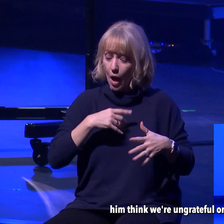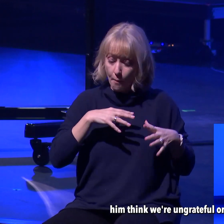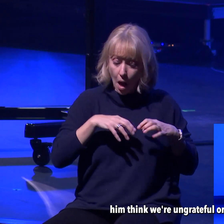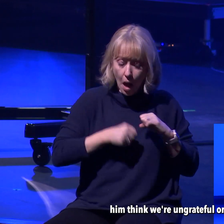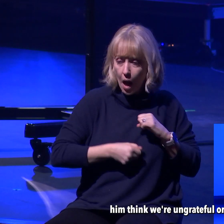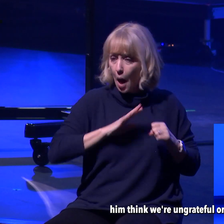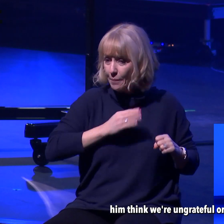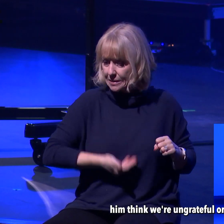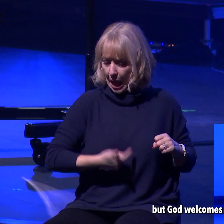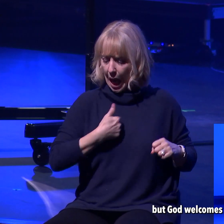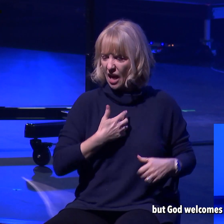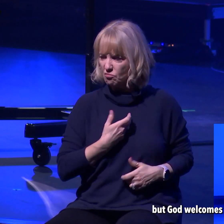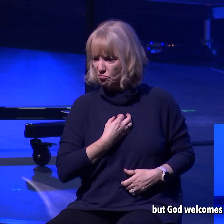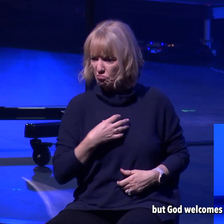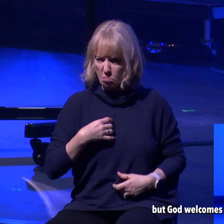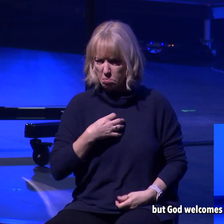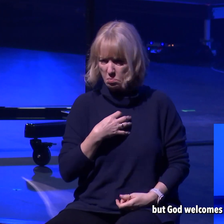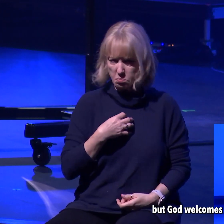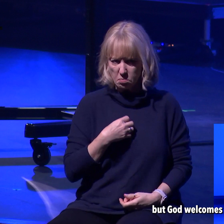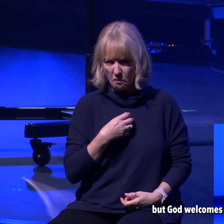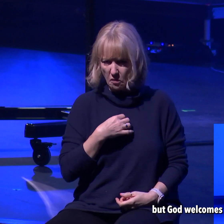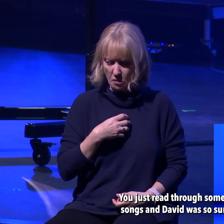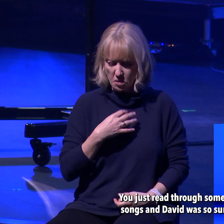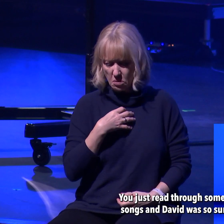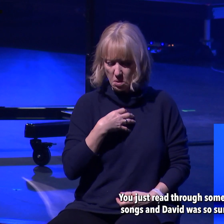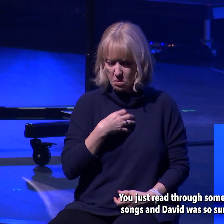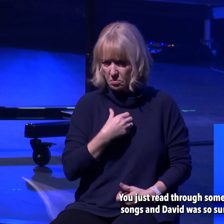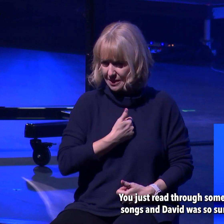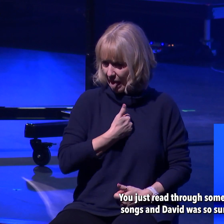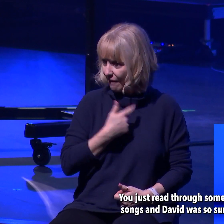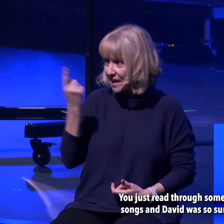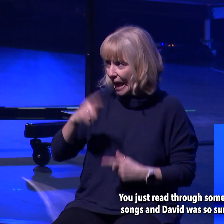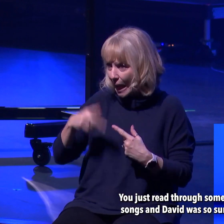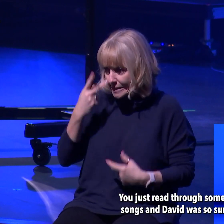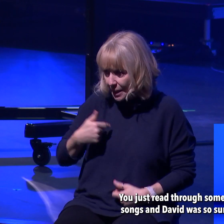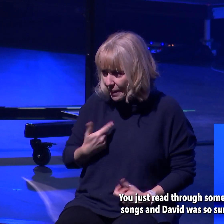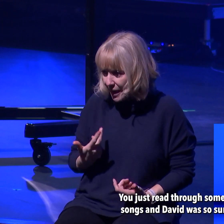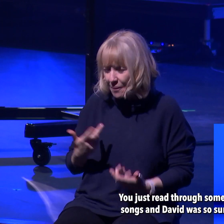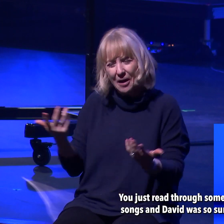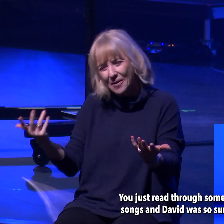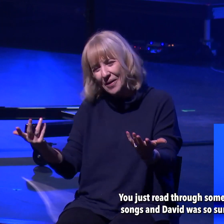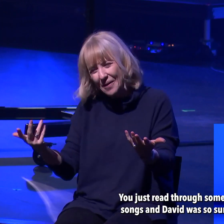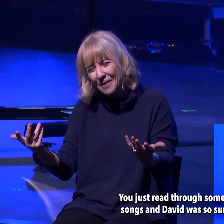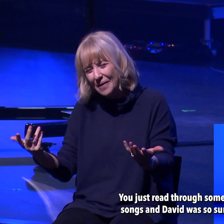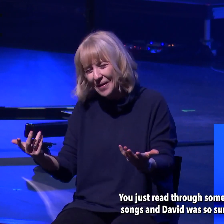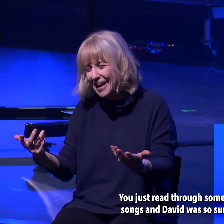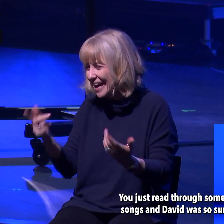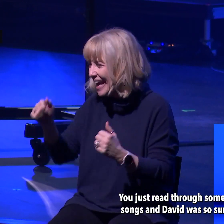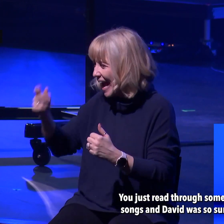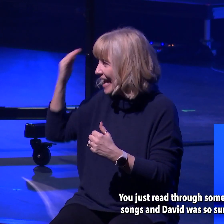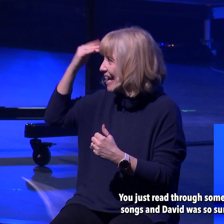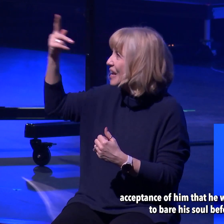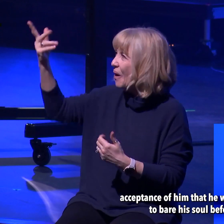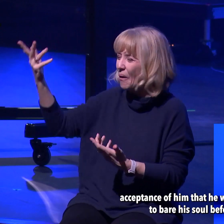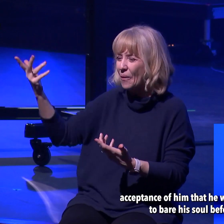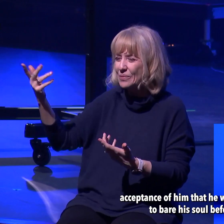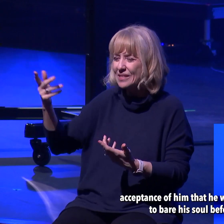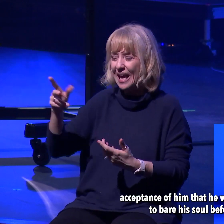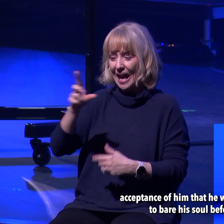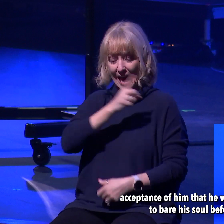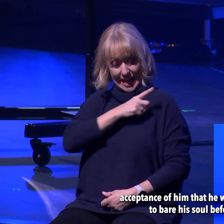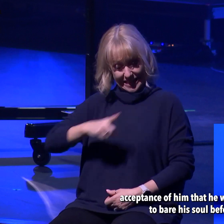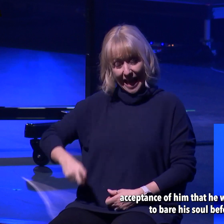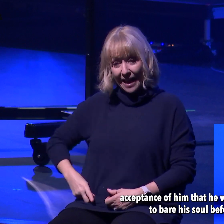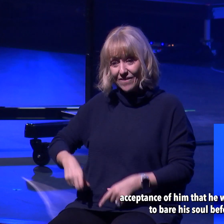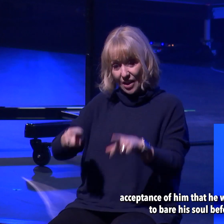disgruntled, but God welcomes it. You just read through some of David's Psalms, and David was so sure of God's acceptance